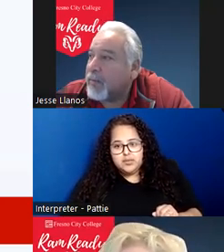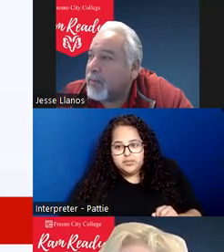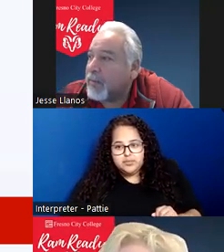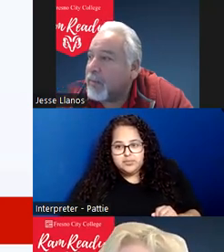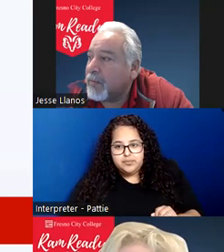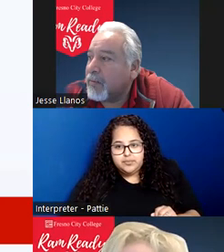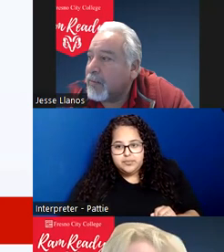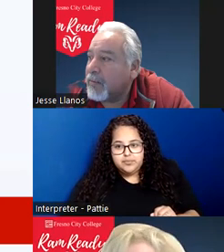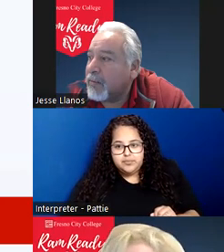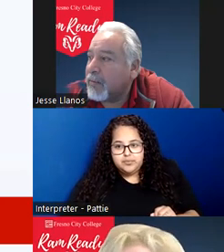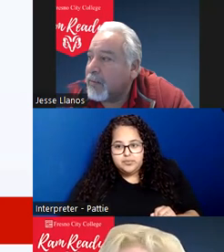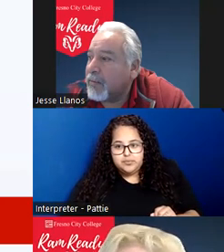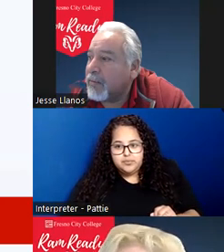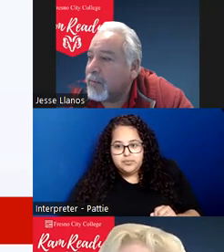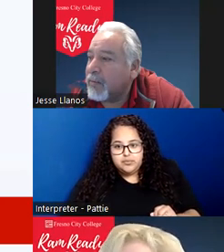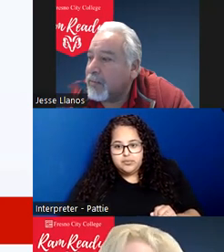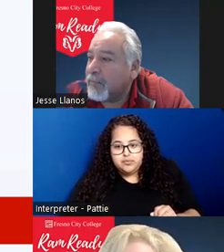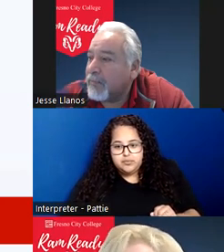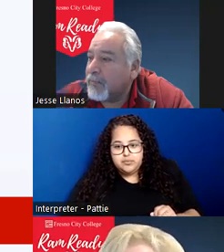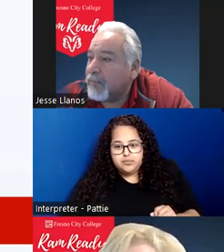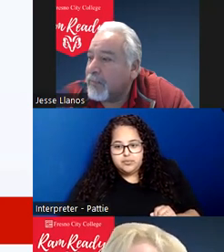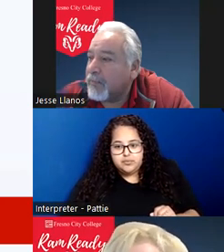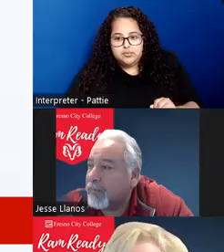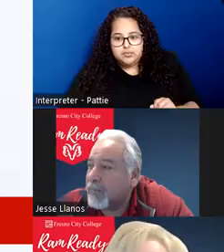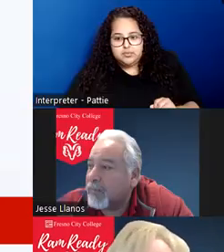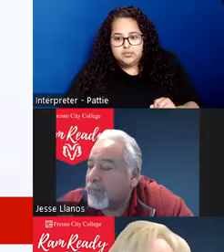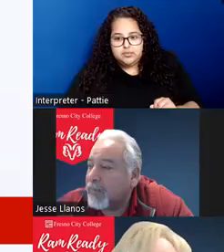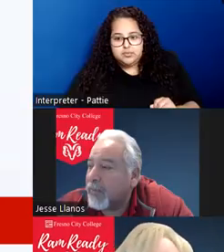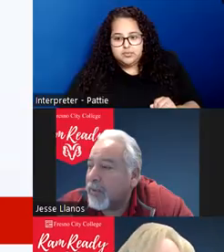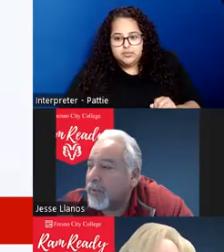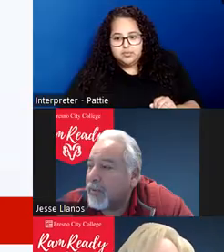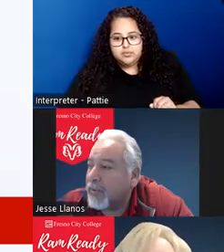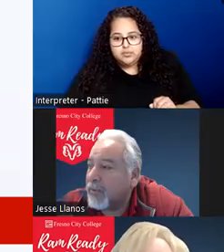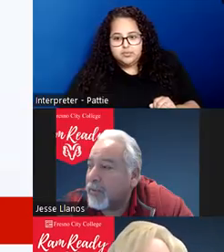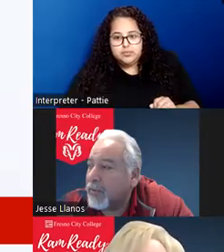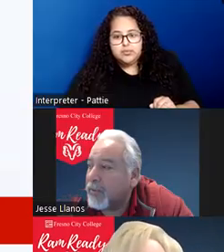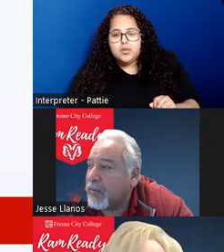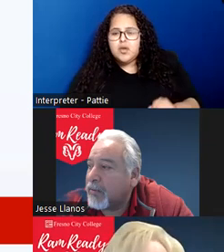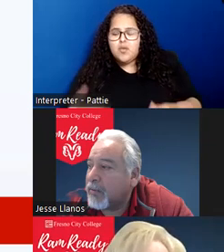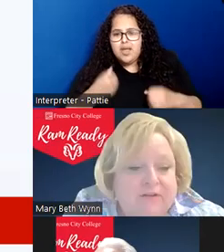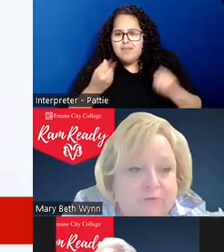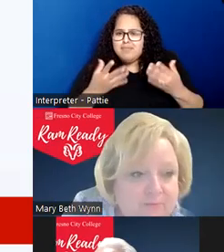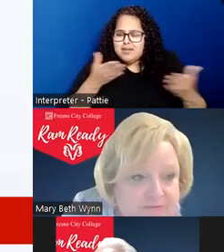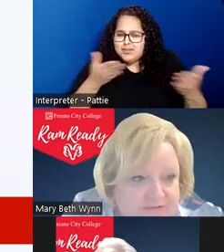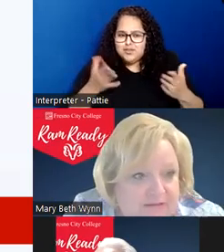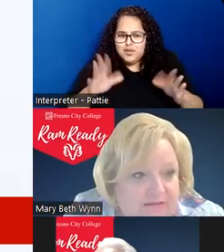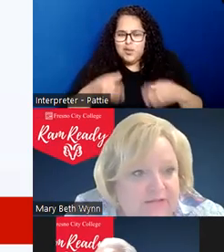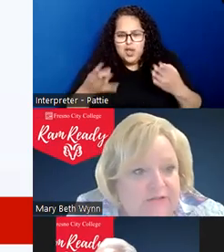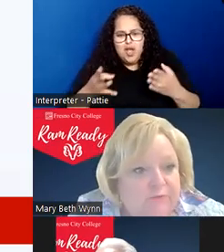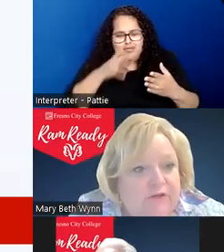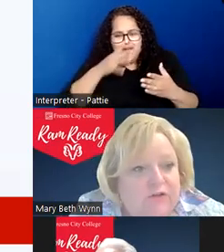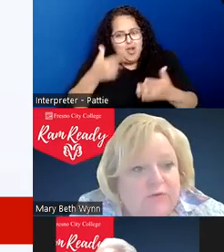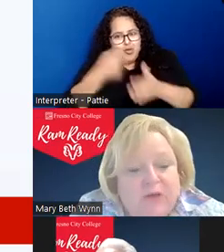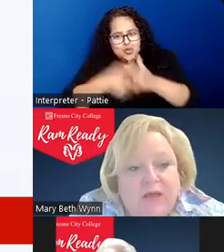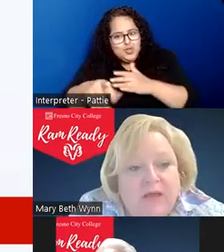encourage people to take advantage of. It's no charge to you, of course. And what we do here in our office on the employment side is